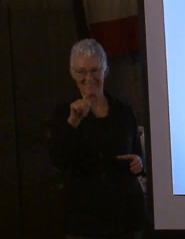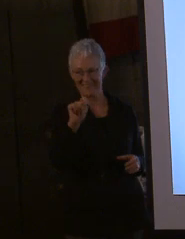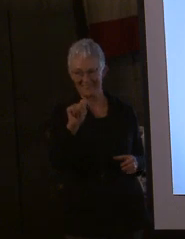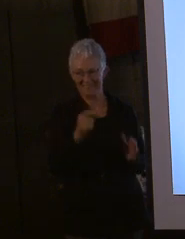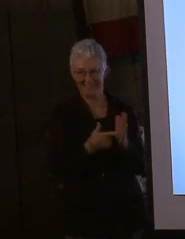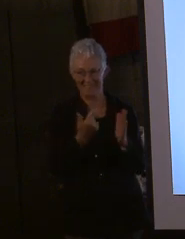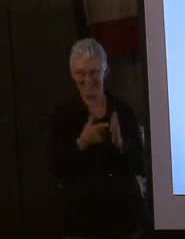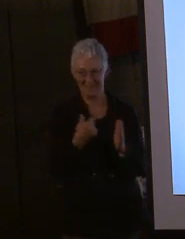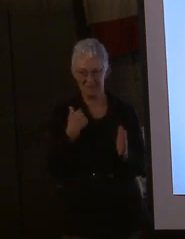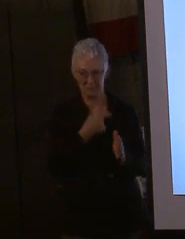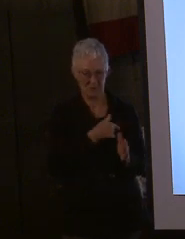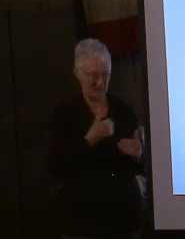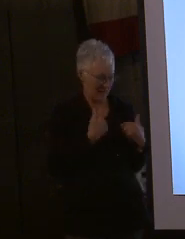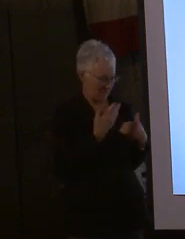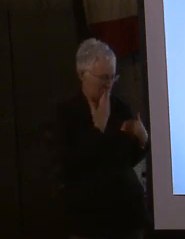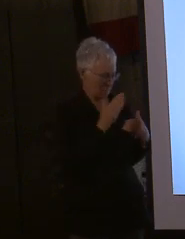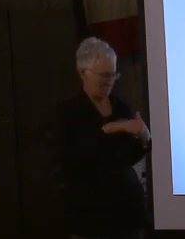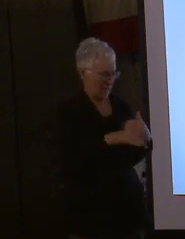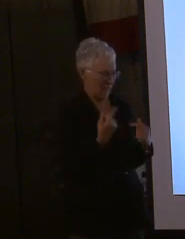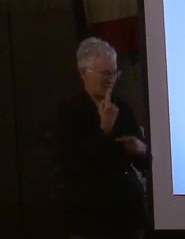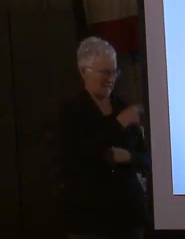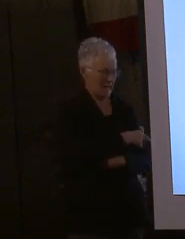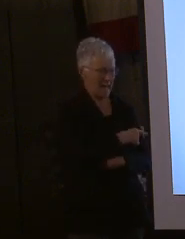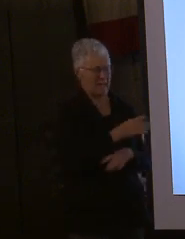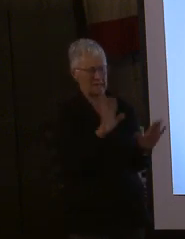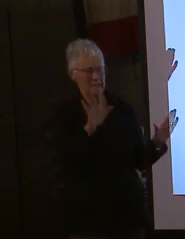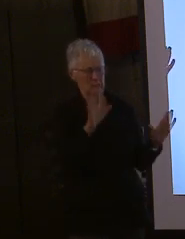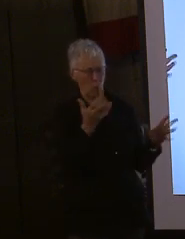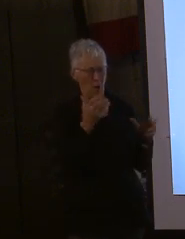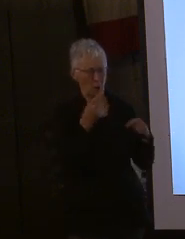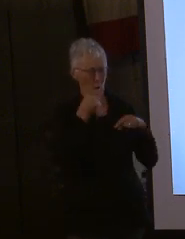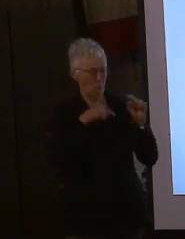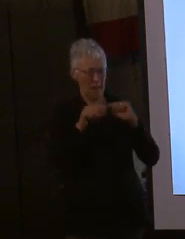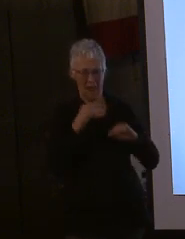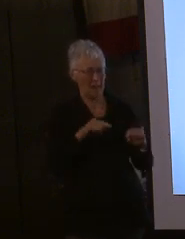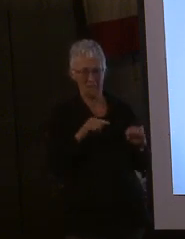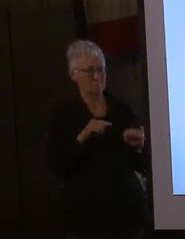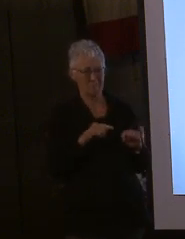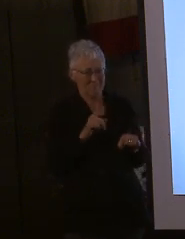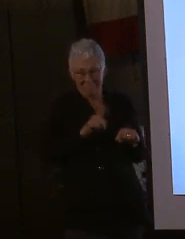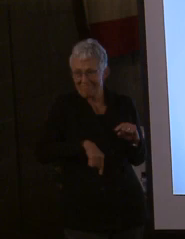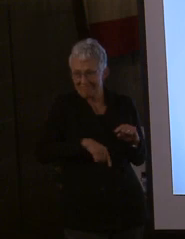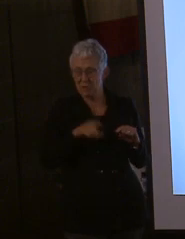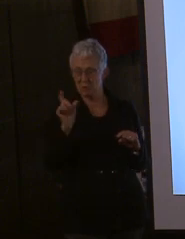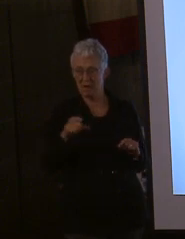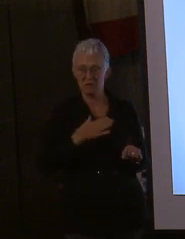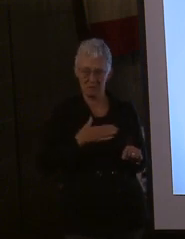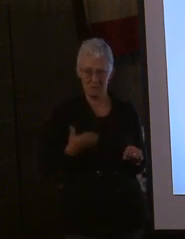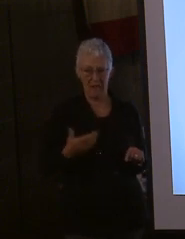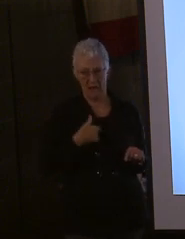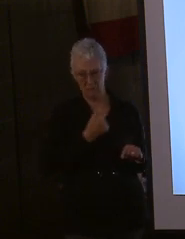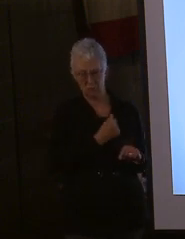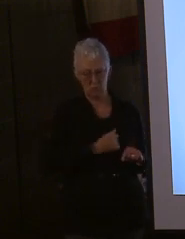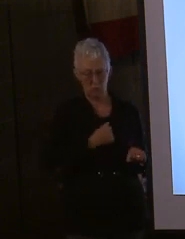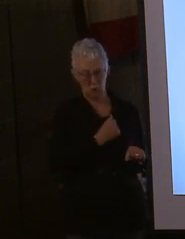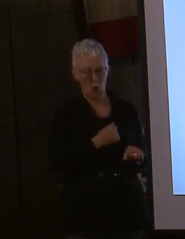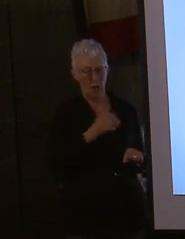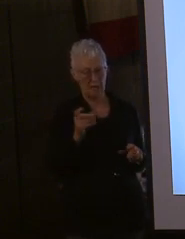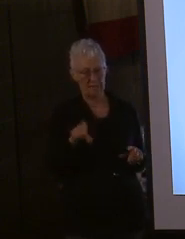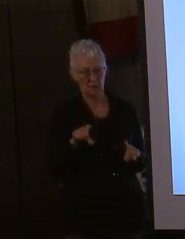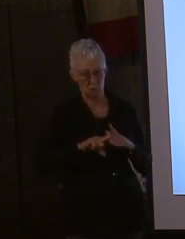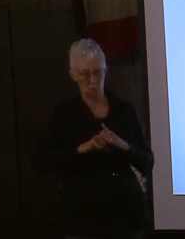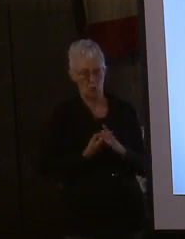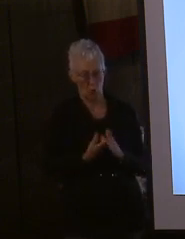we just have a bad day and we just have to admit it and say, you know, I'm really sorry about that. Can we start over? And